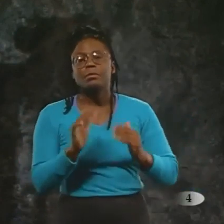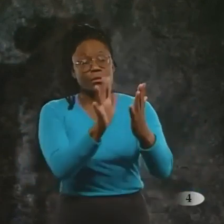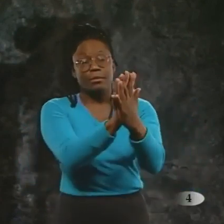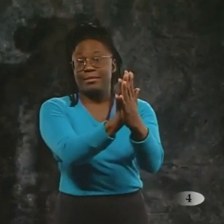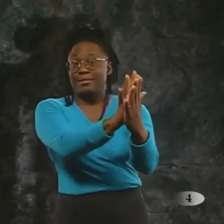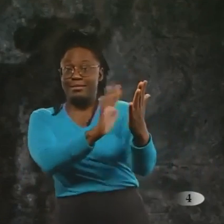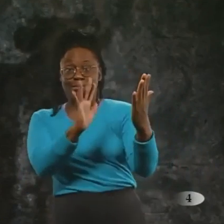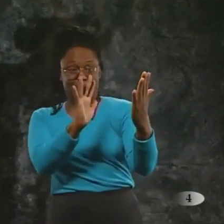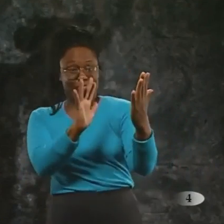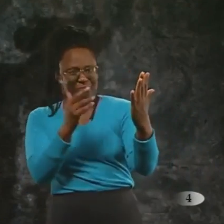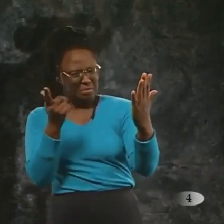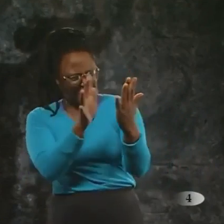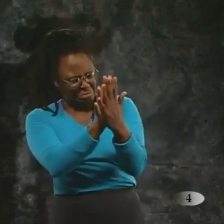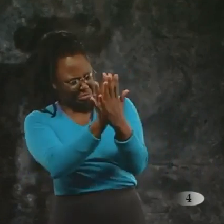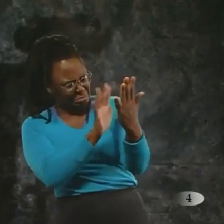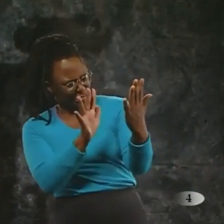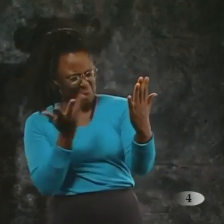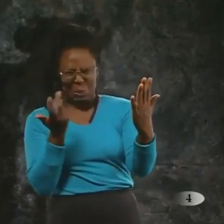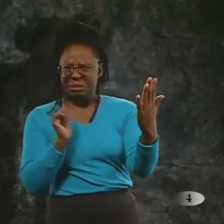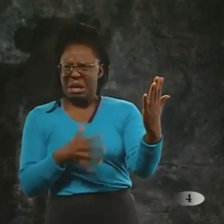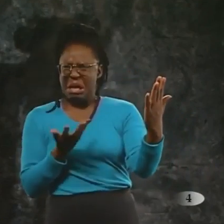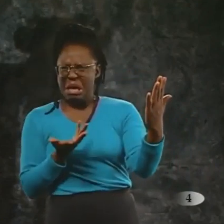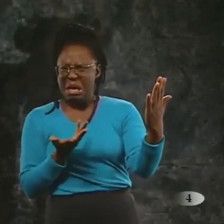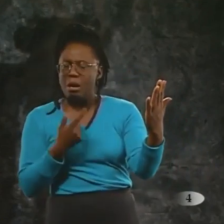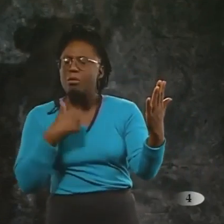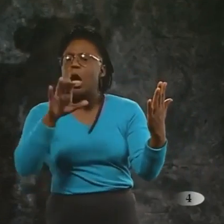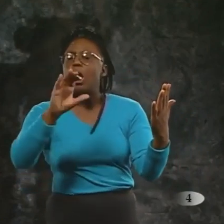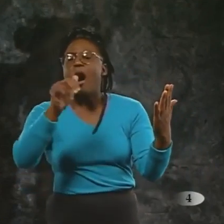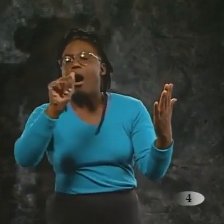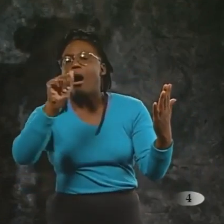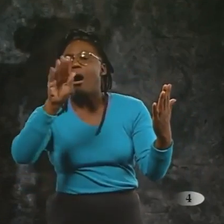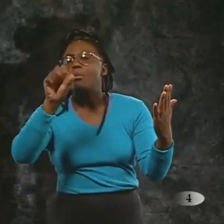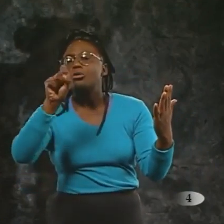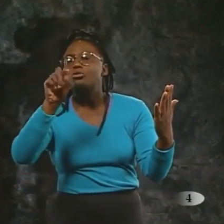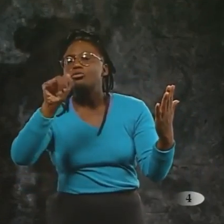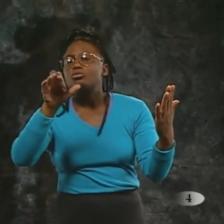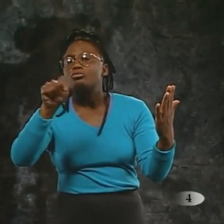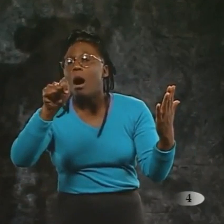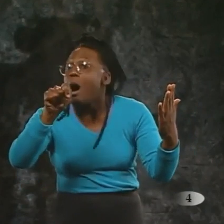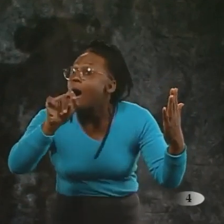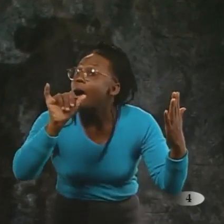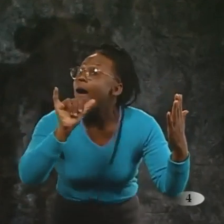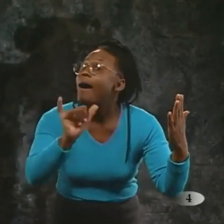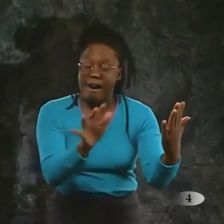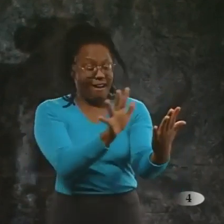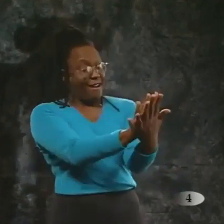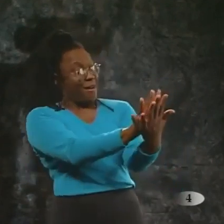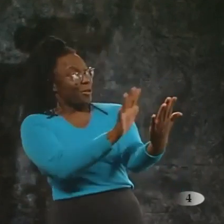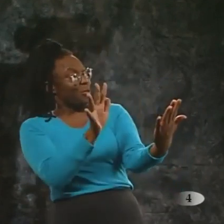fingerspell that word and help them understand what that sign means. Let's say I used a sign and someone